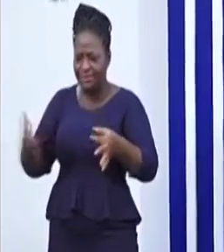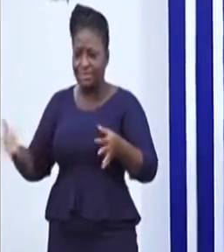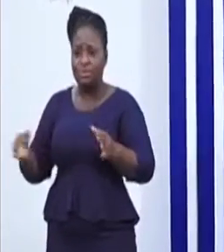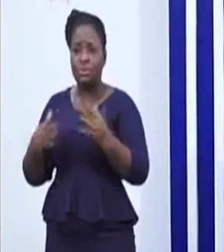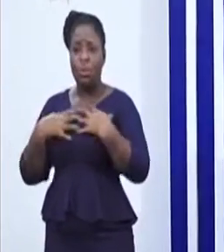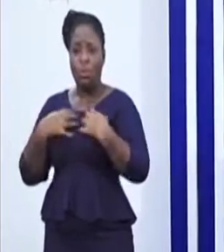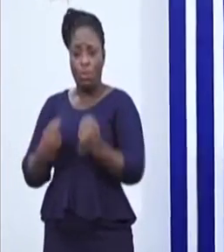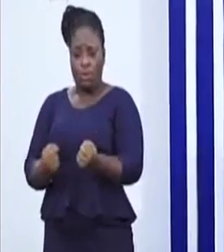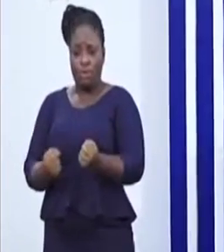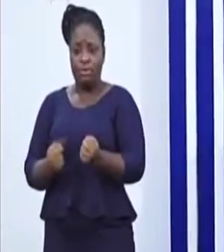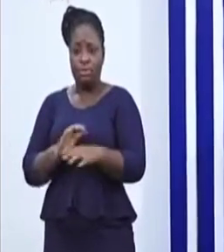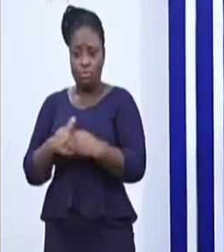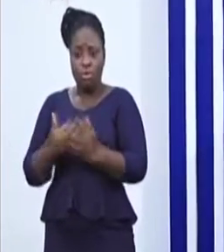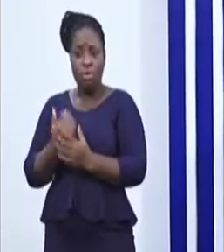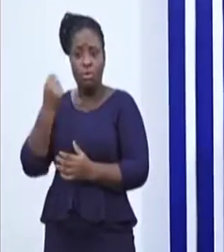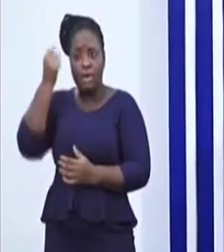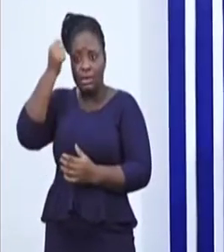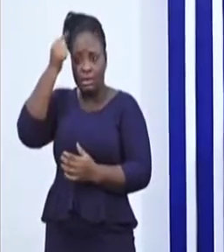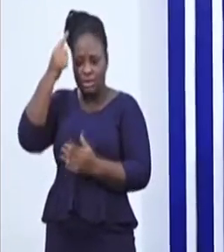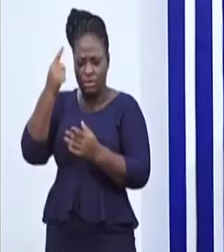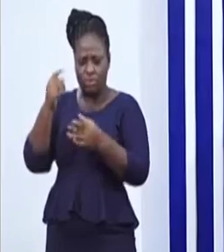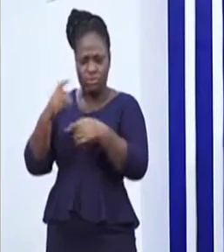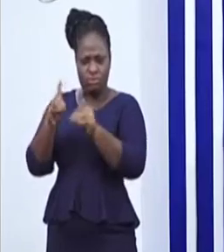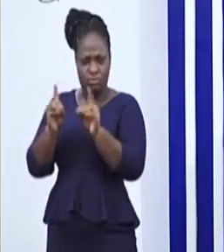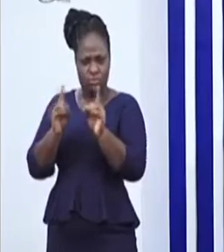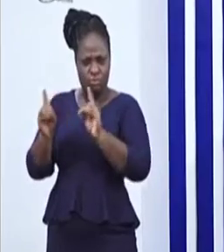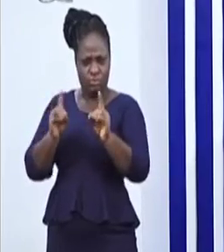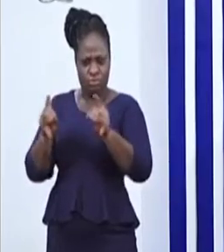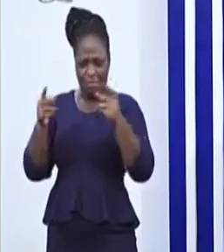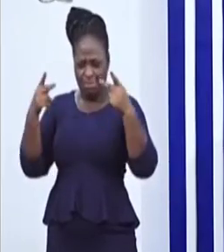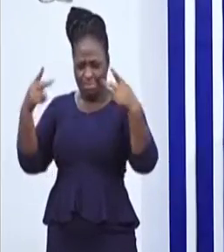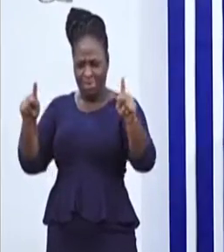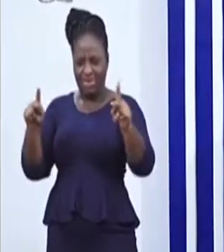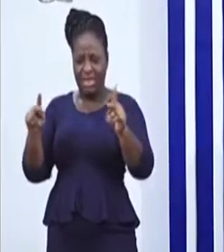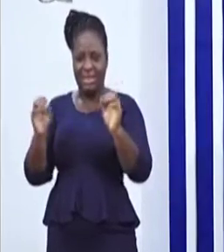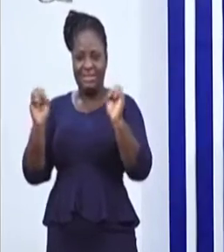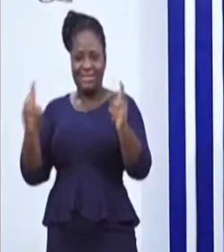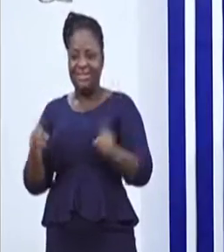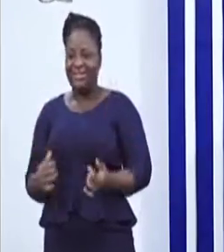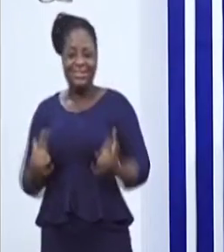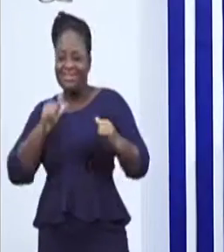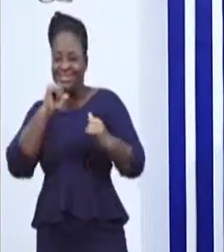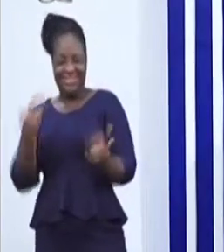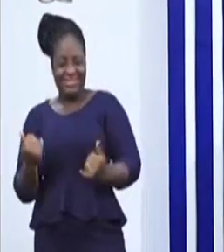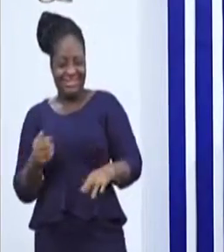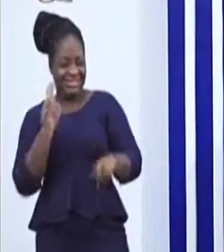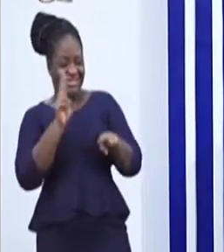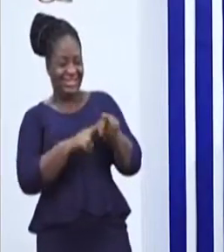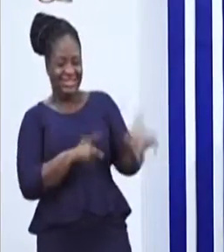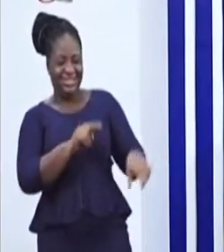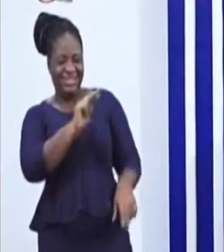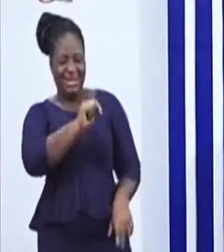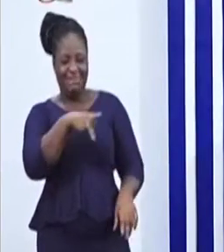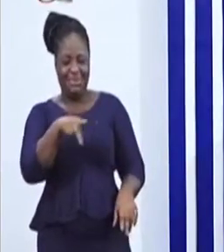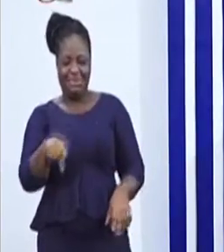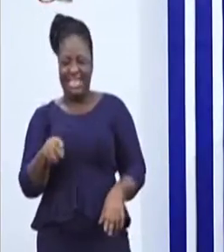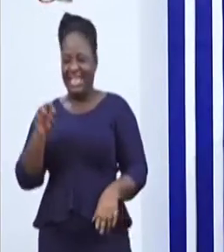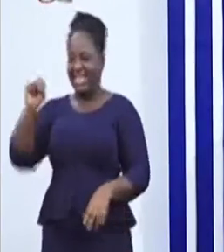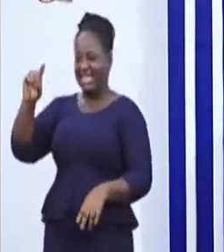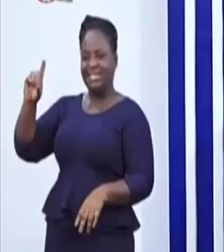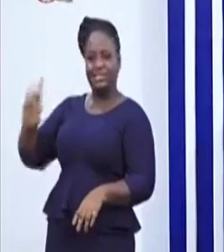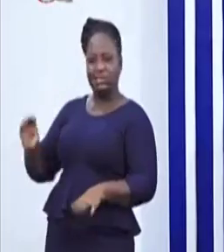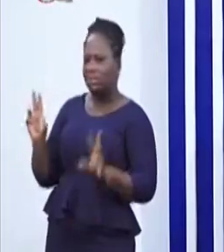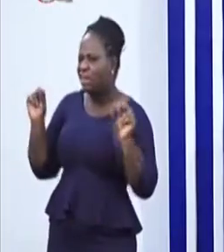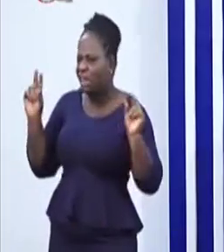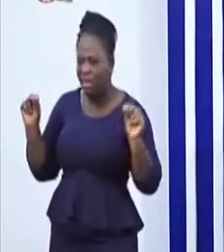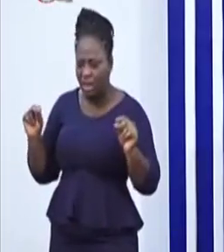them to do a lot more public education. Now is not the time to empanel MPP and NDC. We all like politics, but